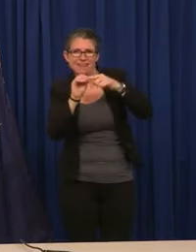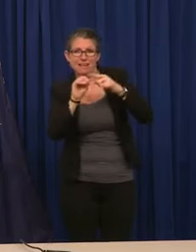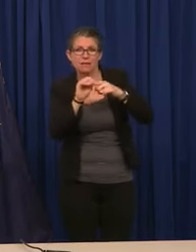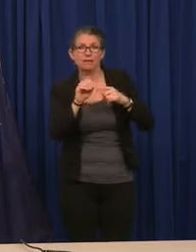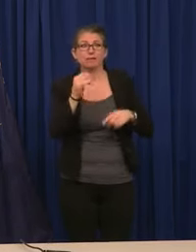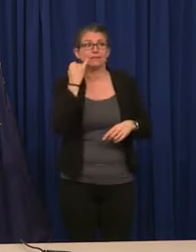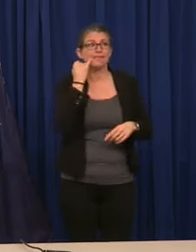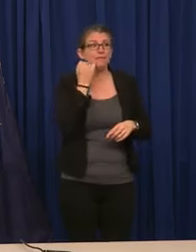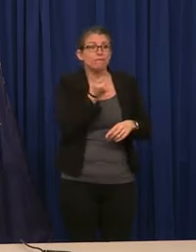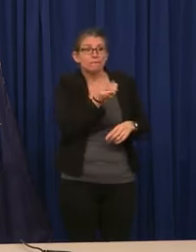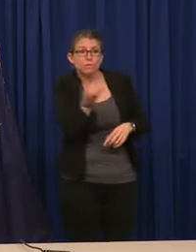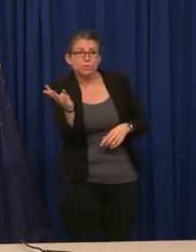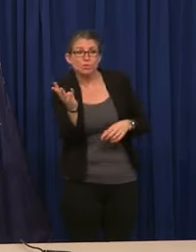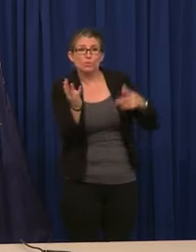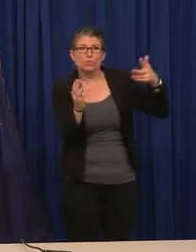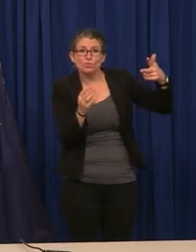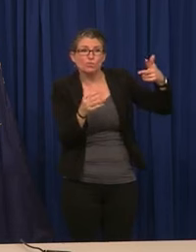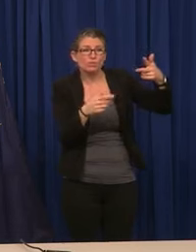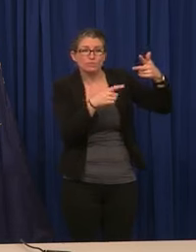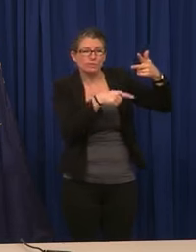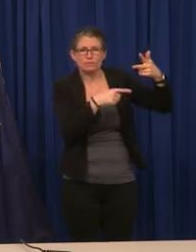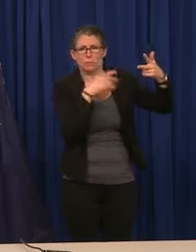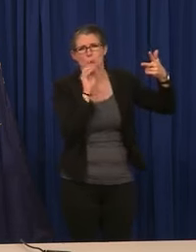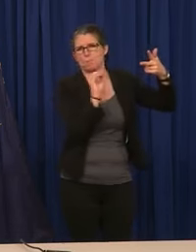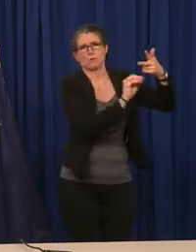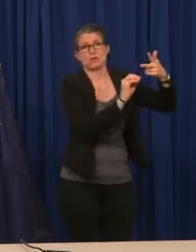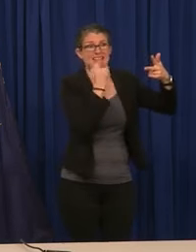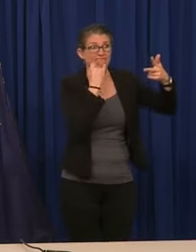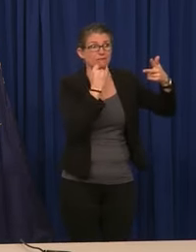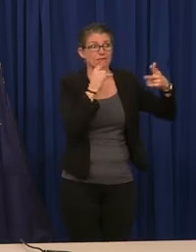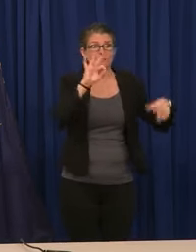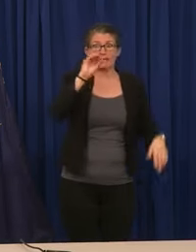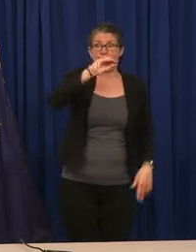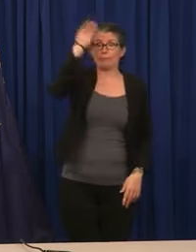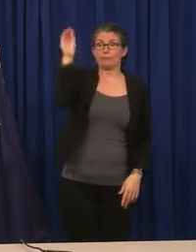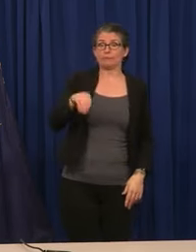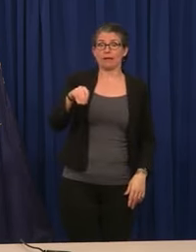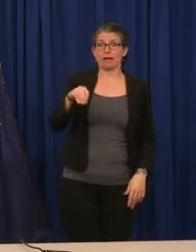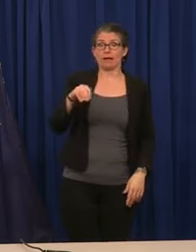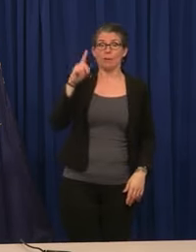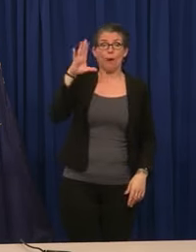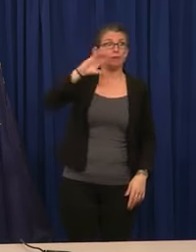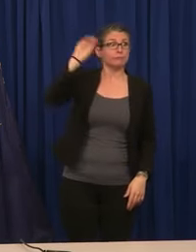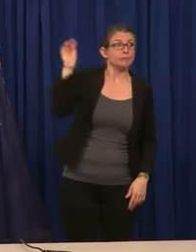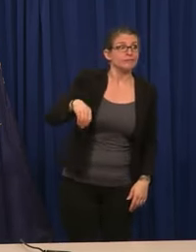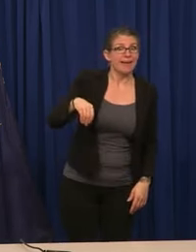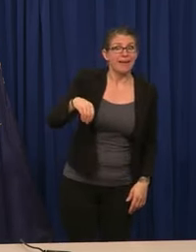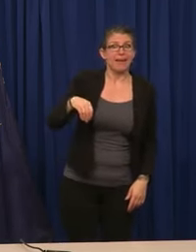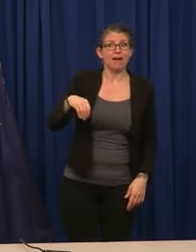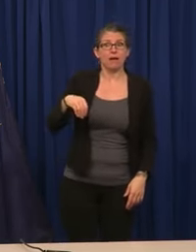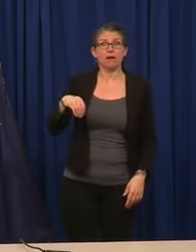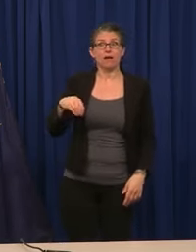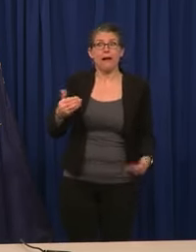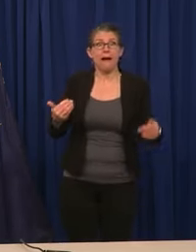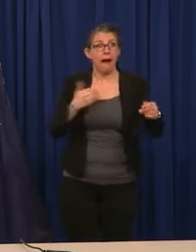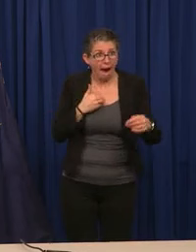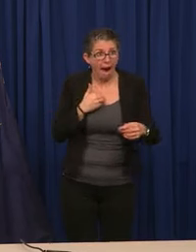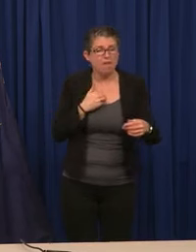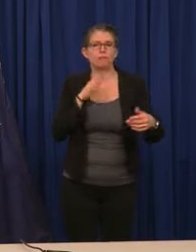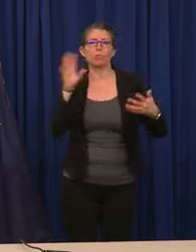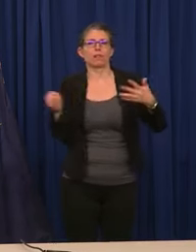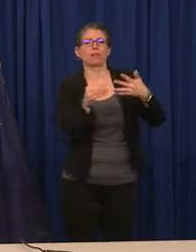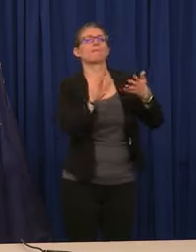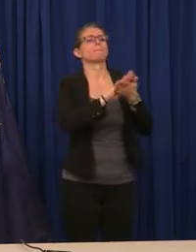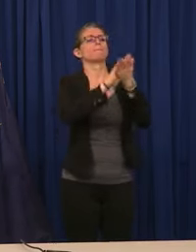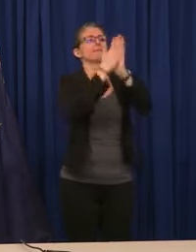be 100% of people who develop a loss of smell are later found to have COVID-19, then certainly that would be an